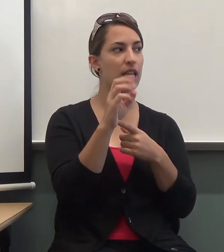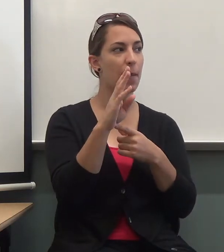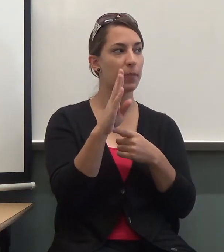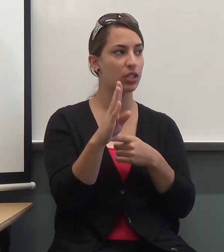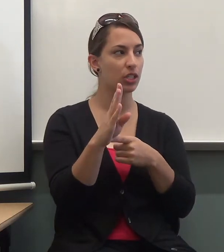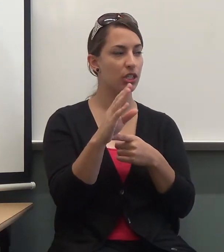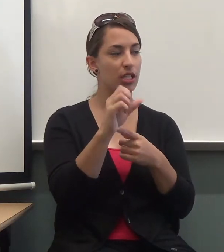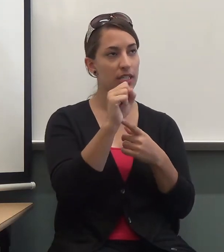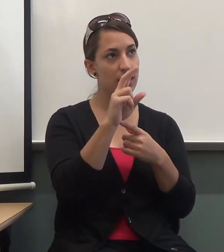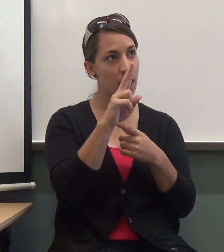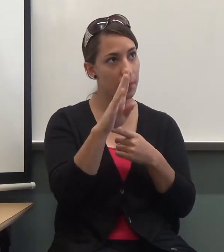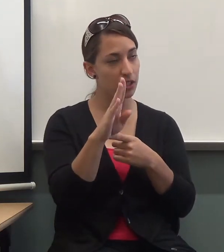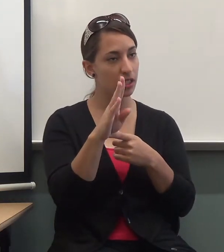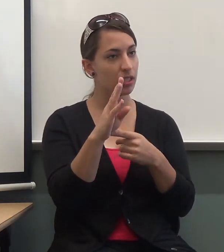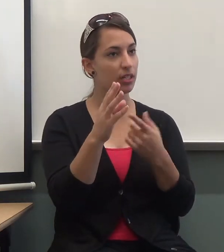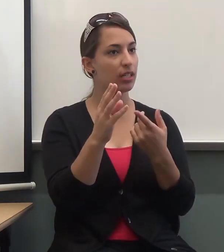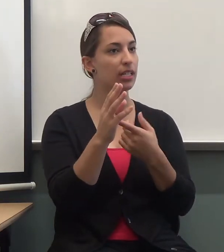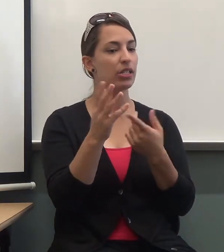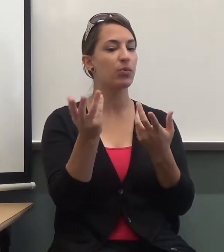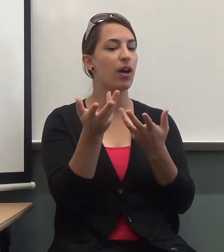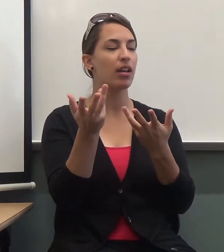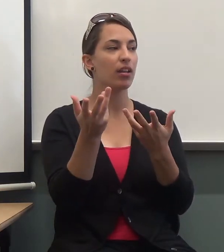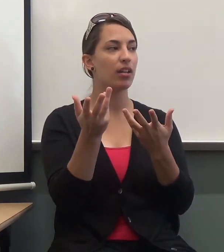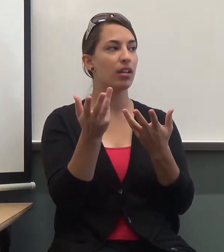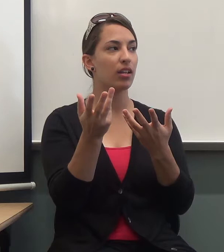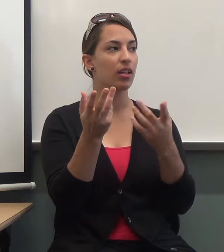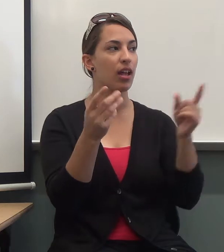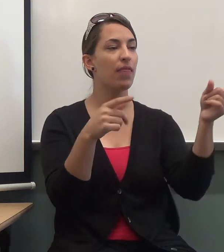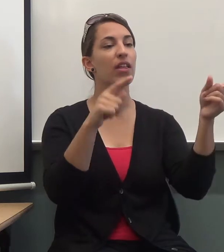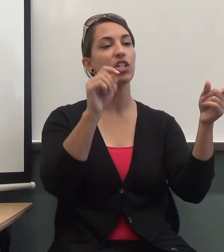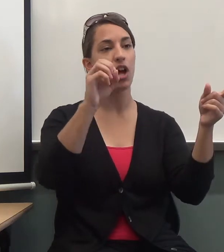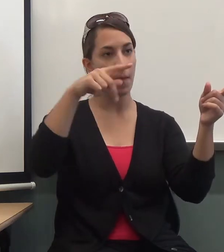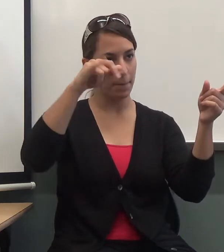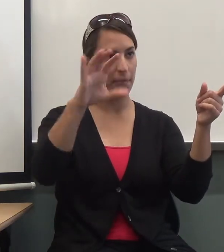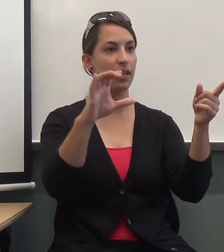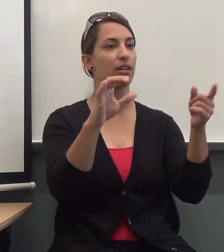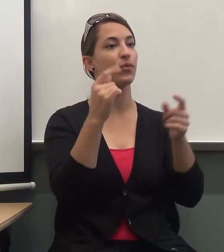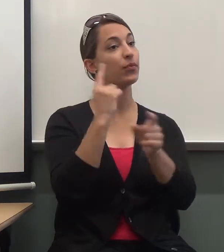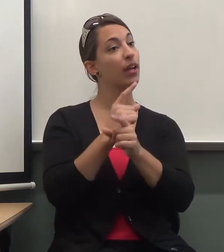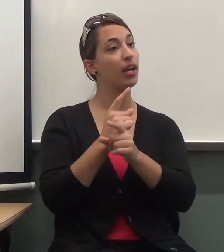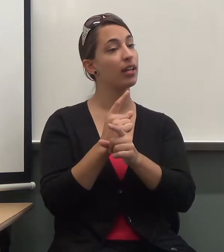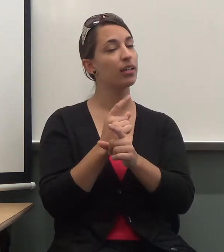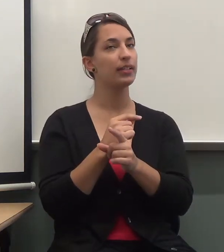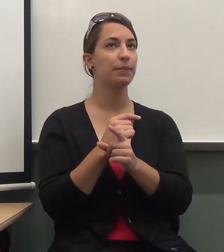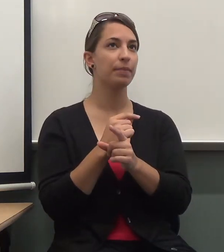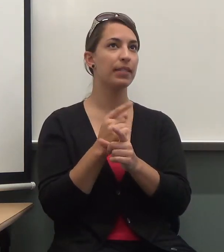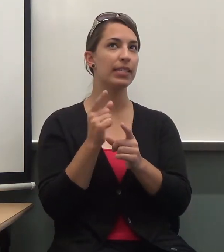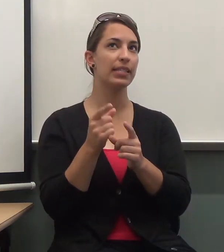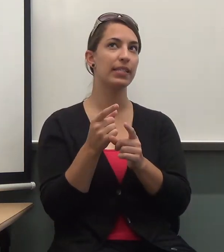sentence, or the whole paragraph. Your topic. That's right. It's the